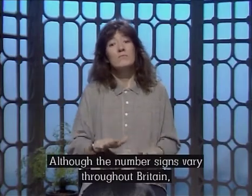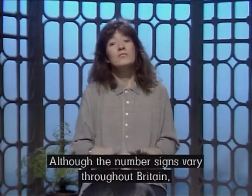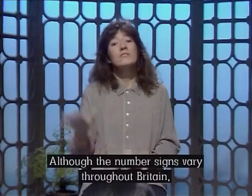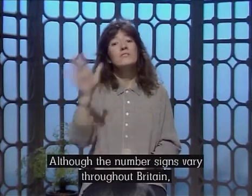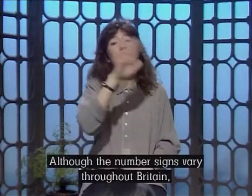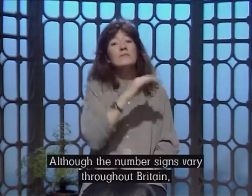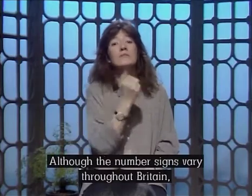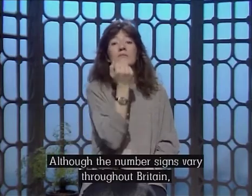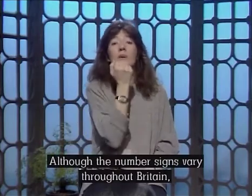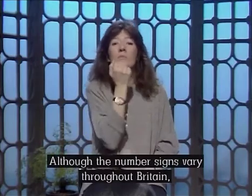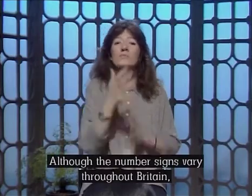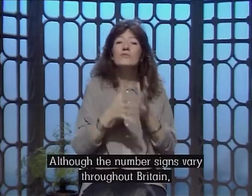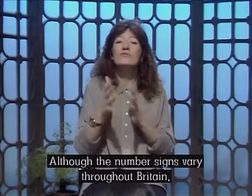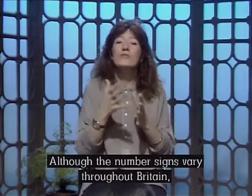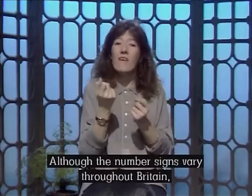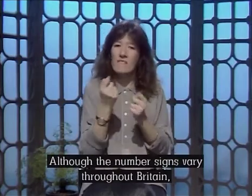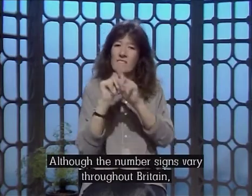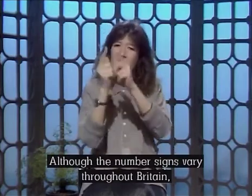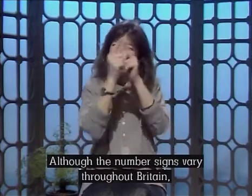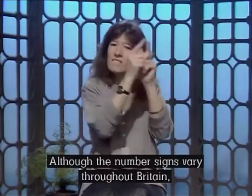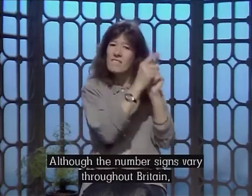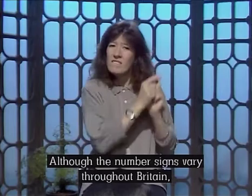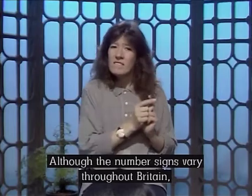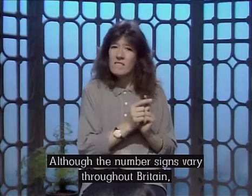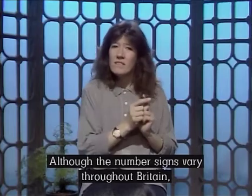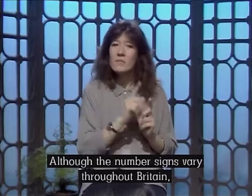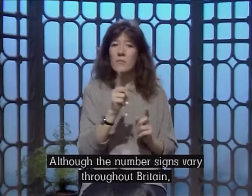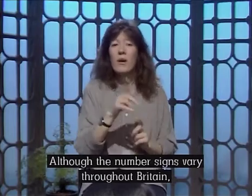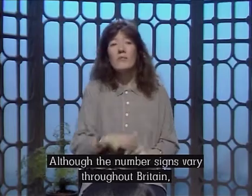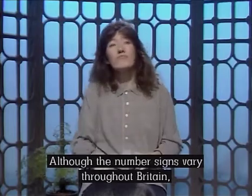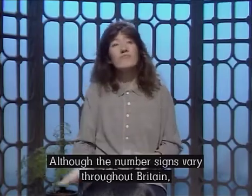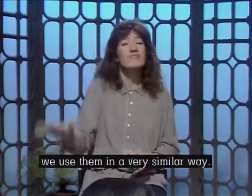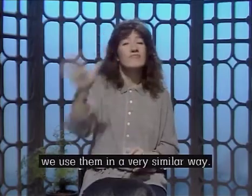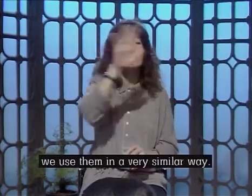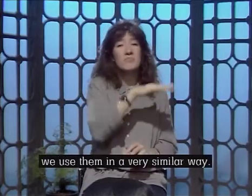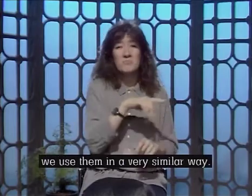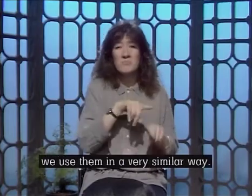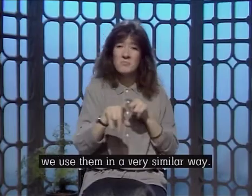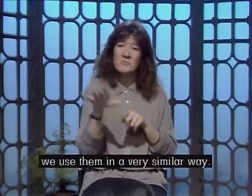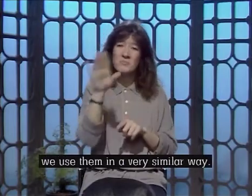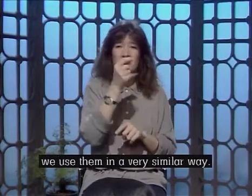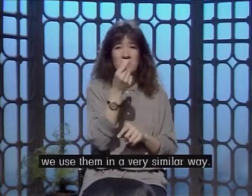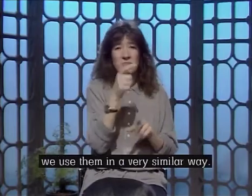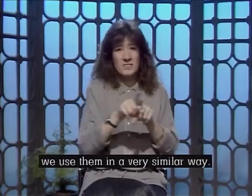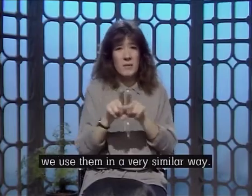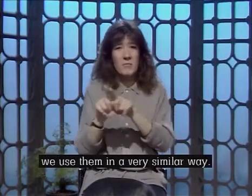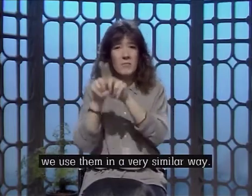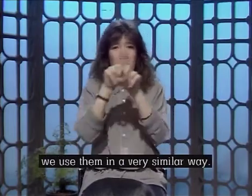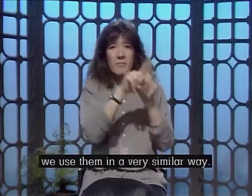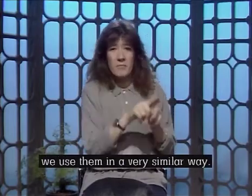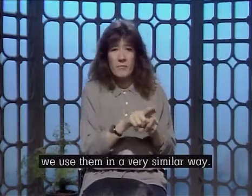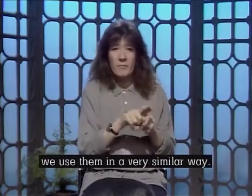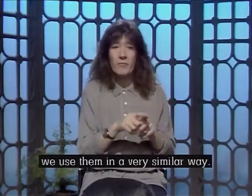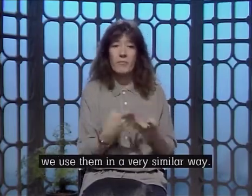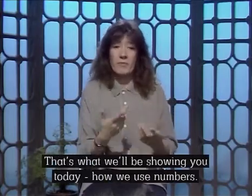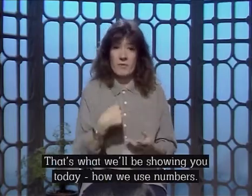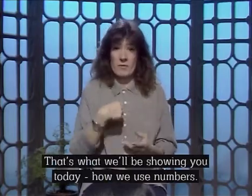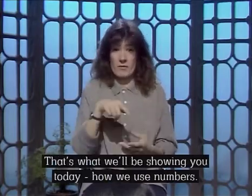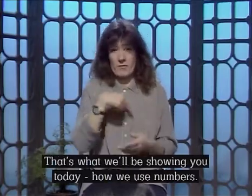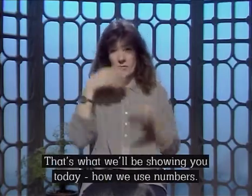Although the signs for numbers vary throughout Britain, the way we use them is much the same all over the country. And that's